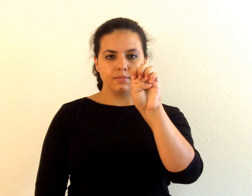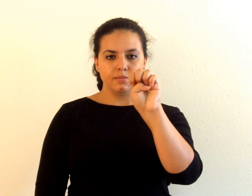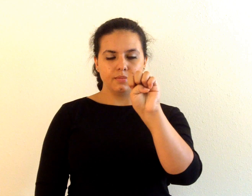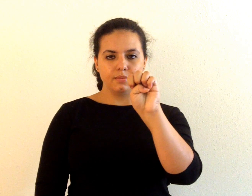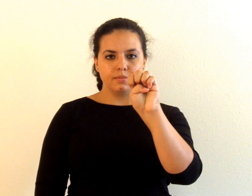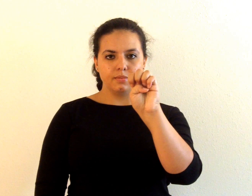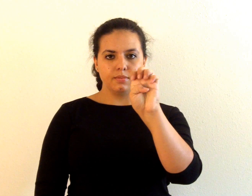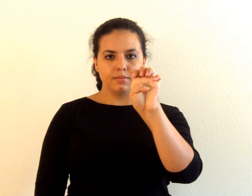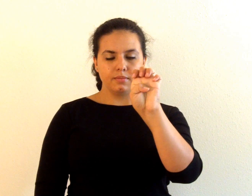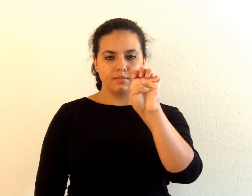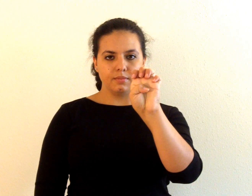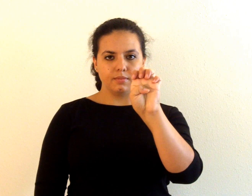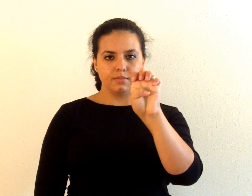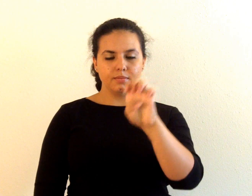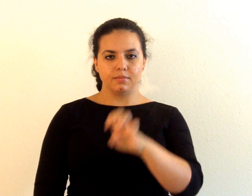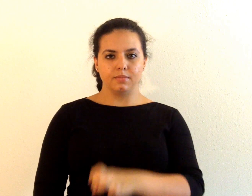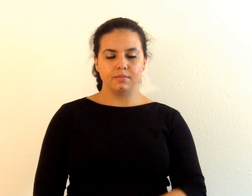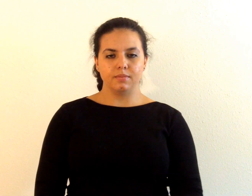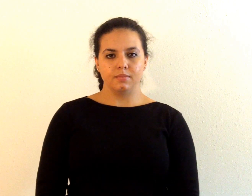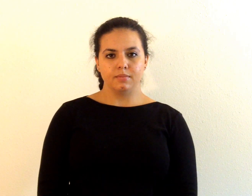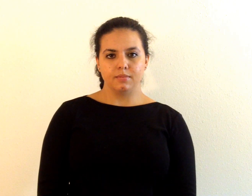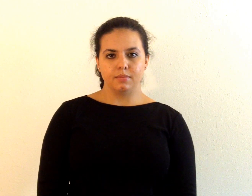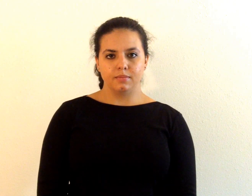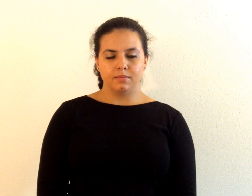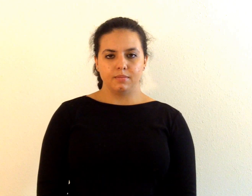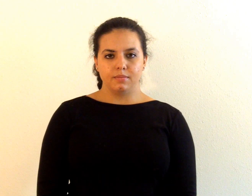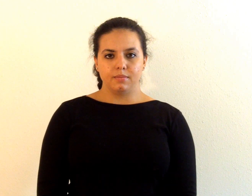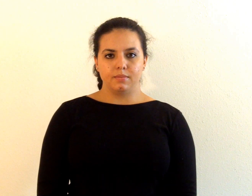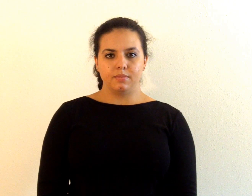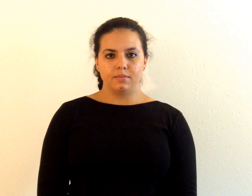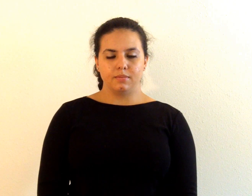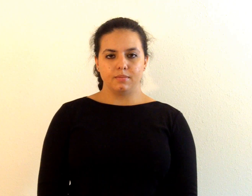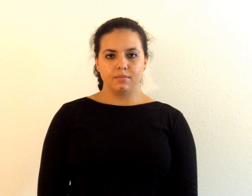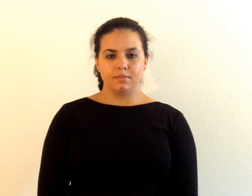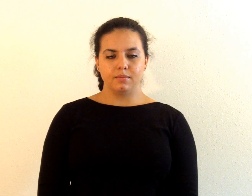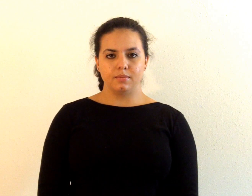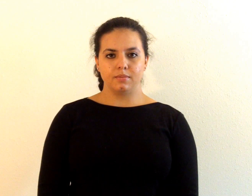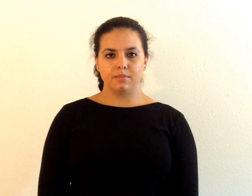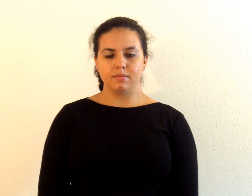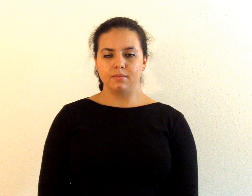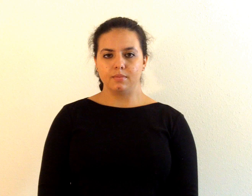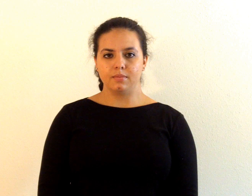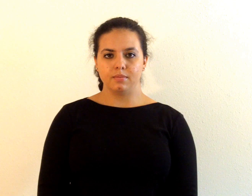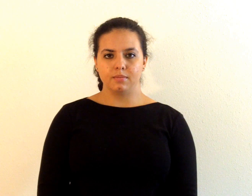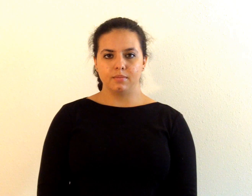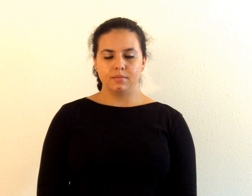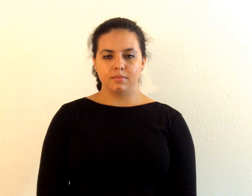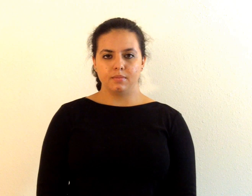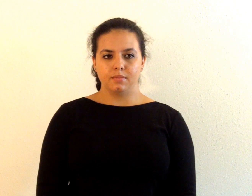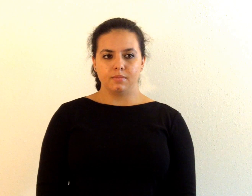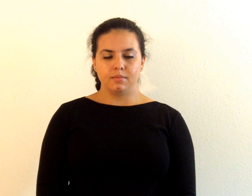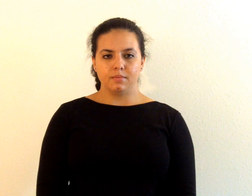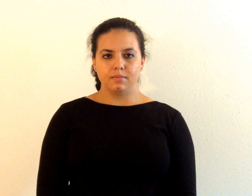E or open E. But you need to be able to recognize the others. They confuse a lot of our students.